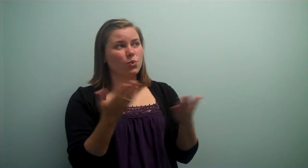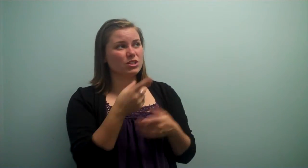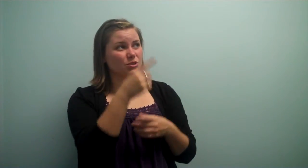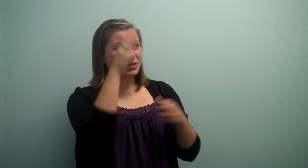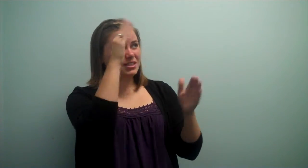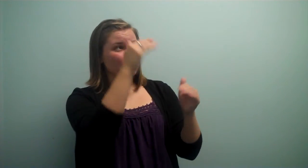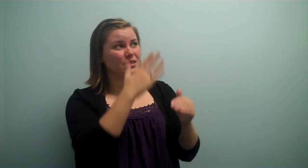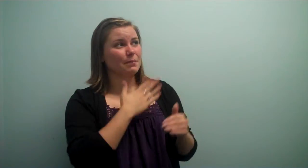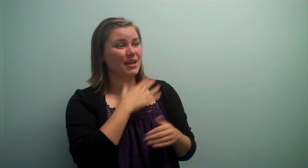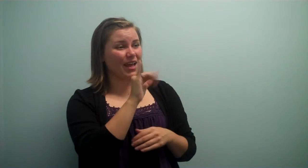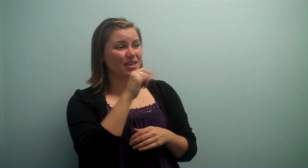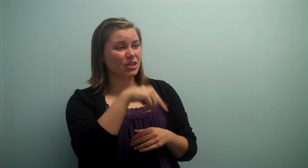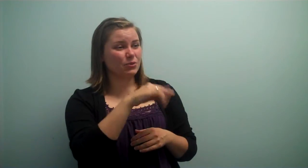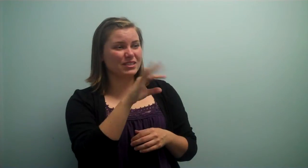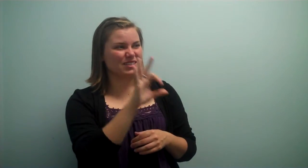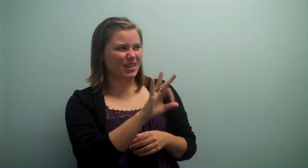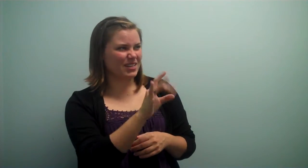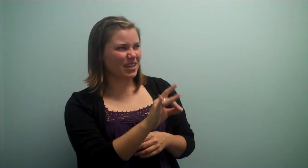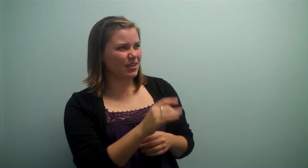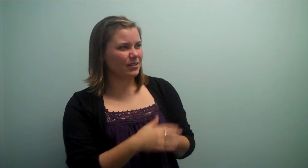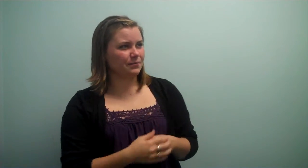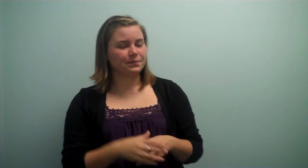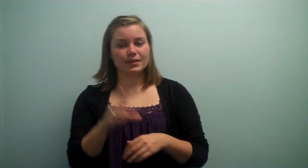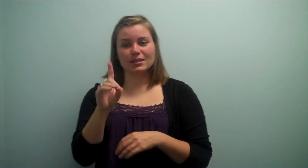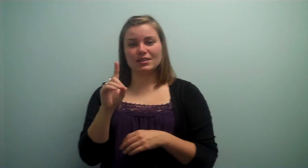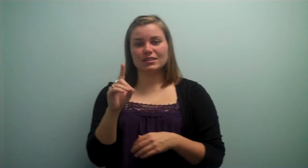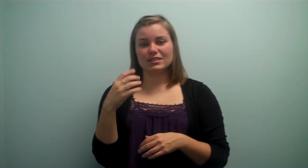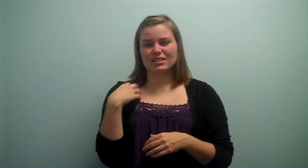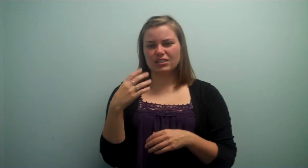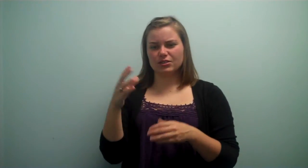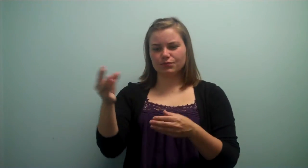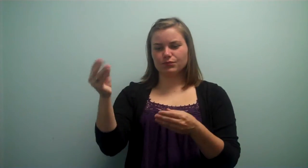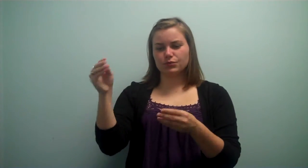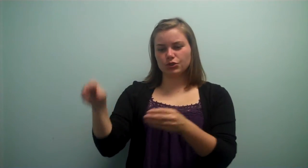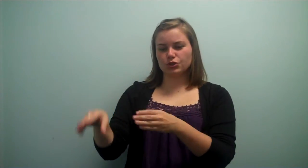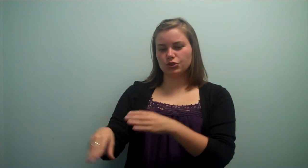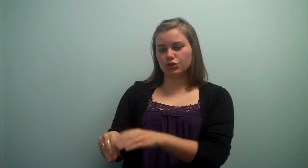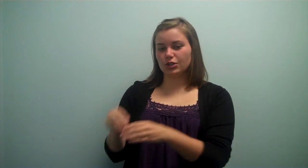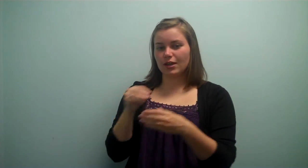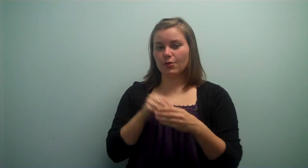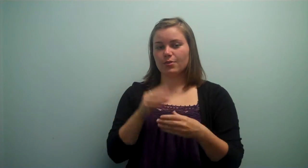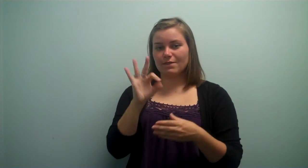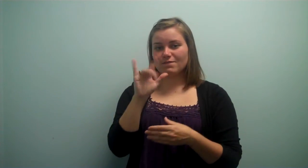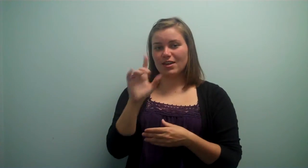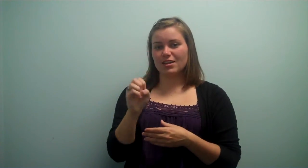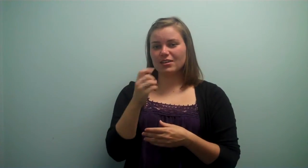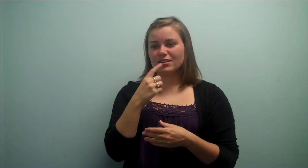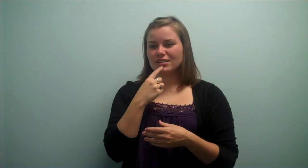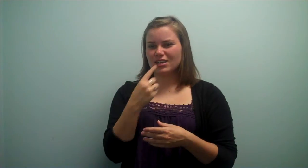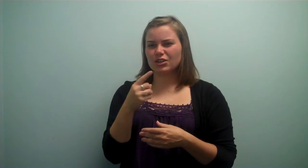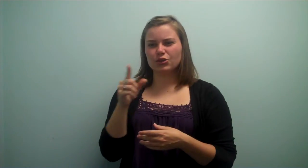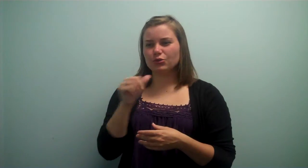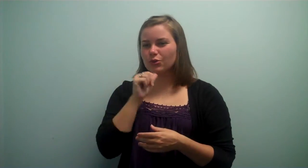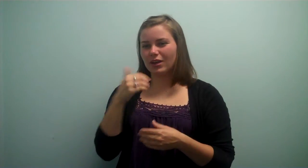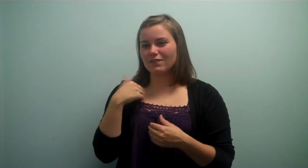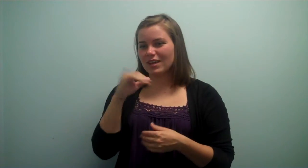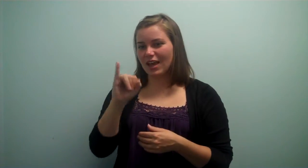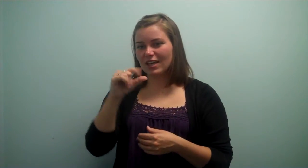IQ of 98. The dean took out the file and explained to the young man, "You don't have an IQ of